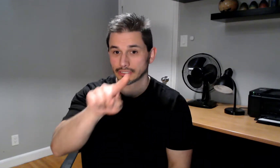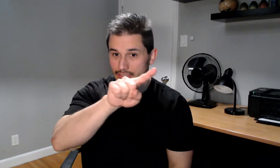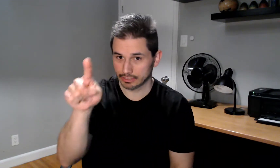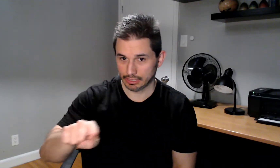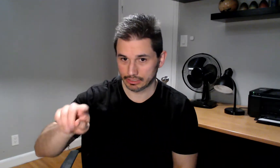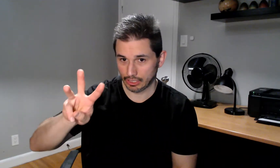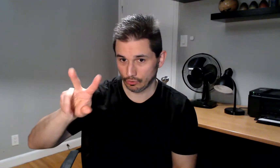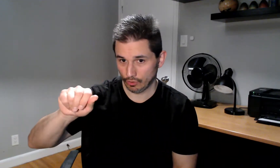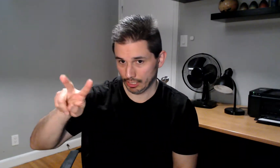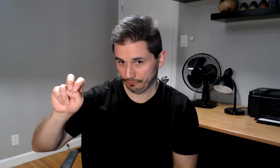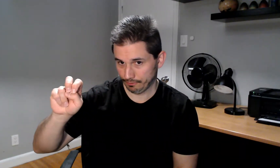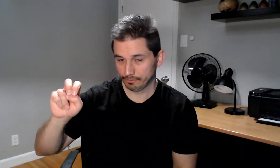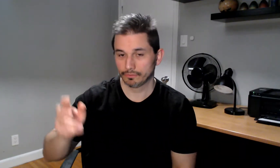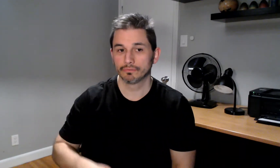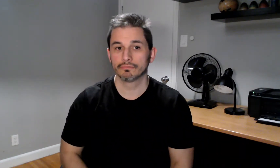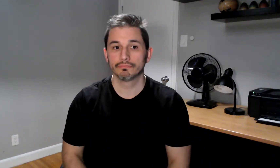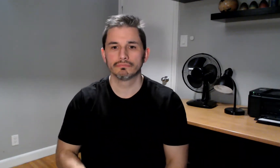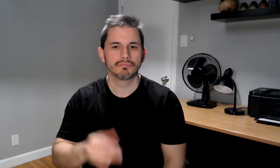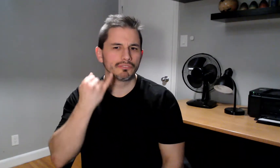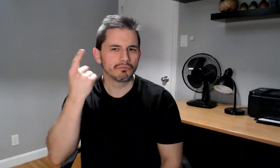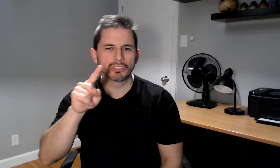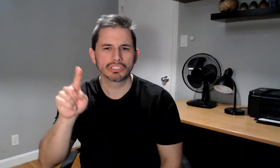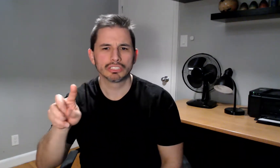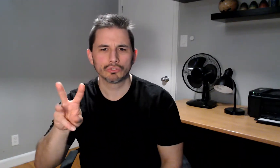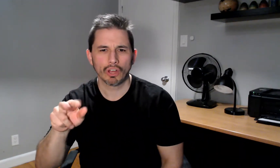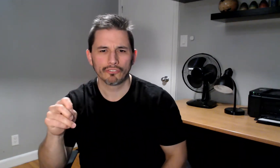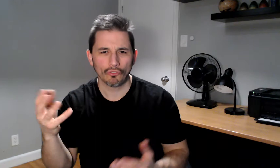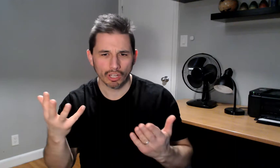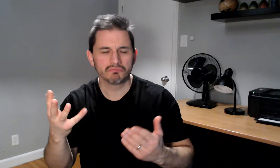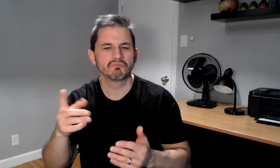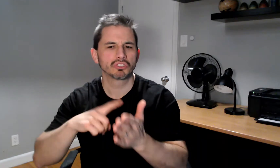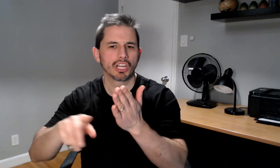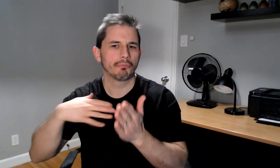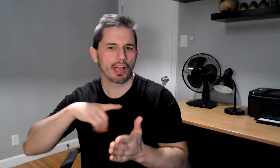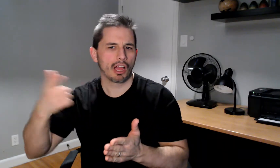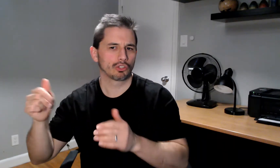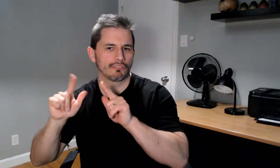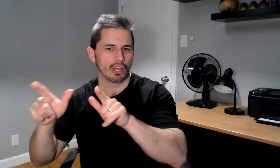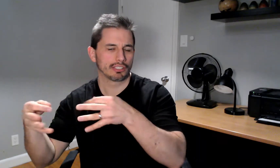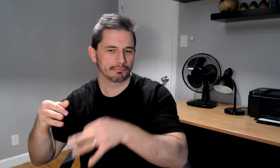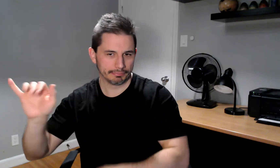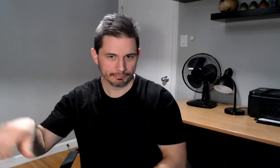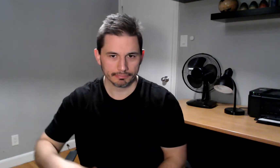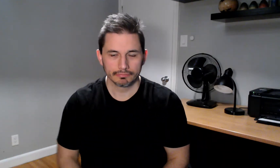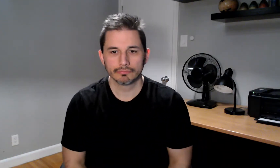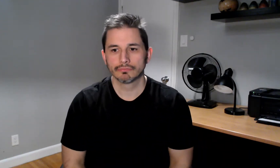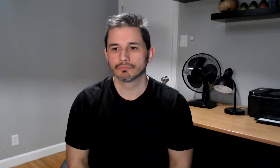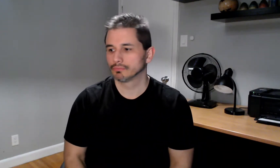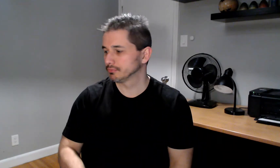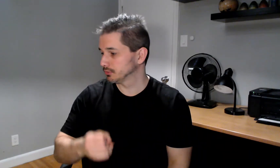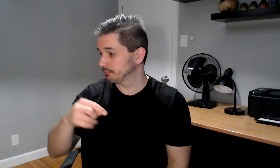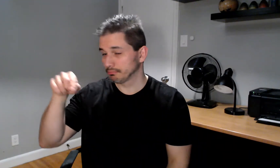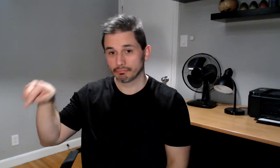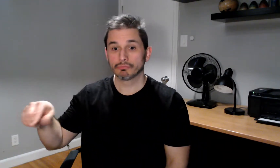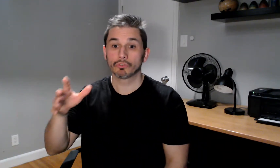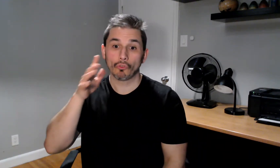And it uses Z-Wave. And if you want to know what Z-Wave technology is, you can check out my other video describing